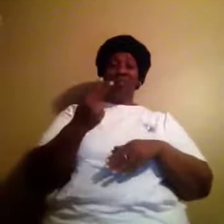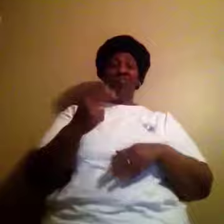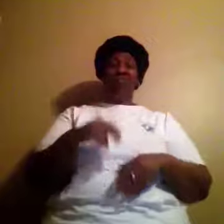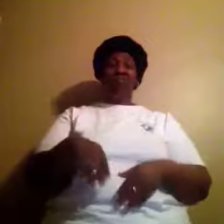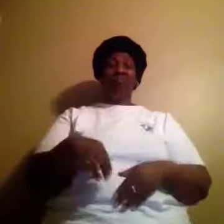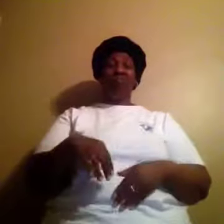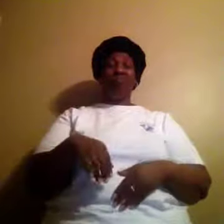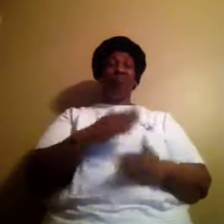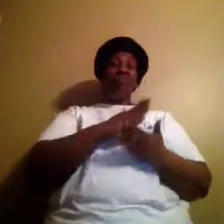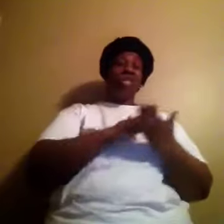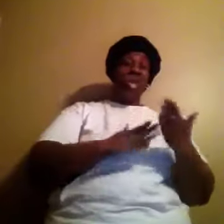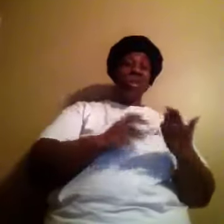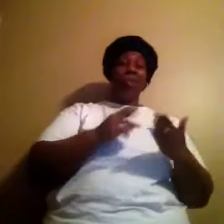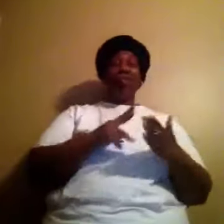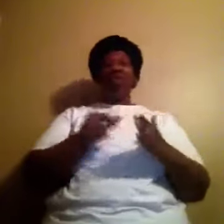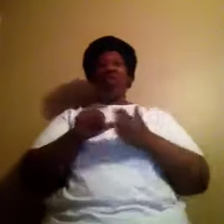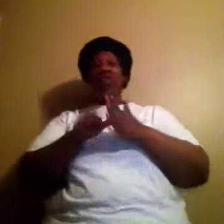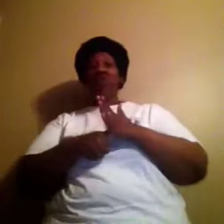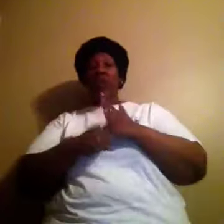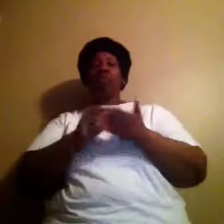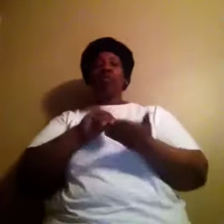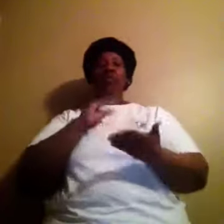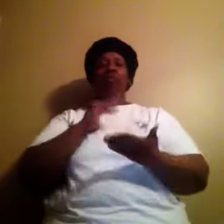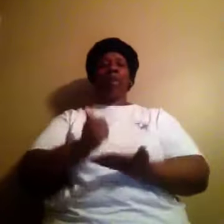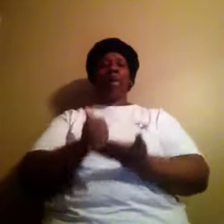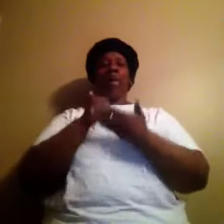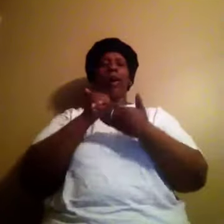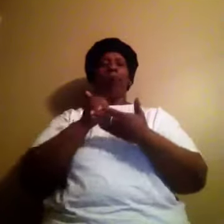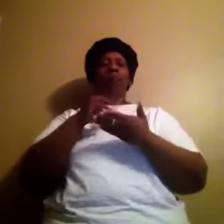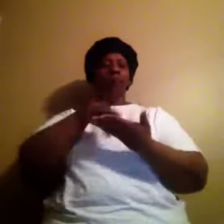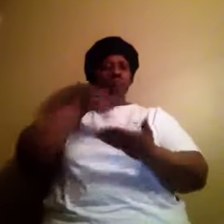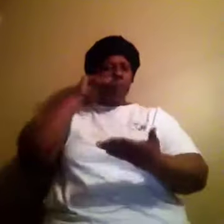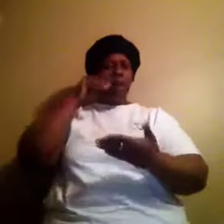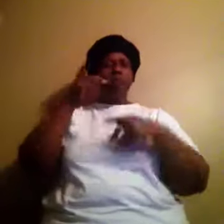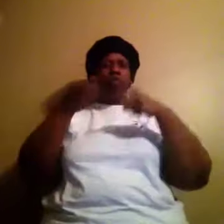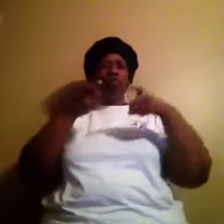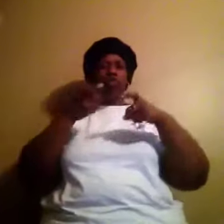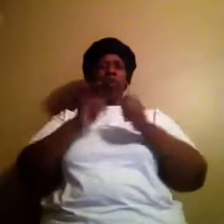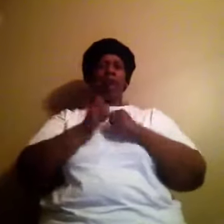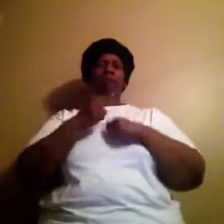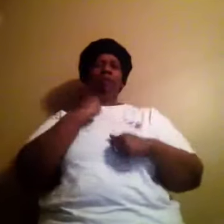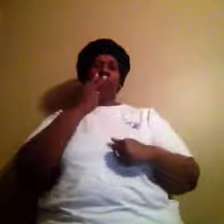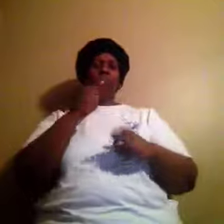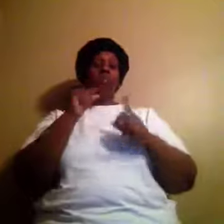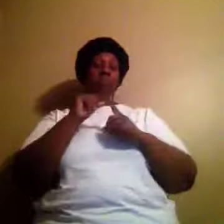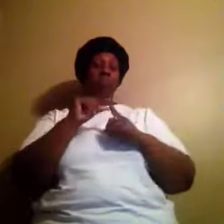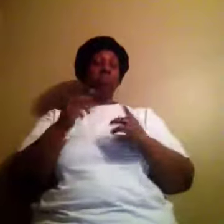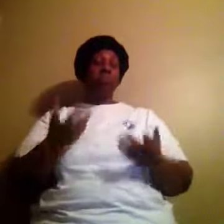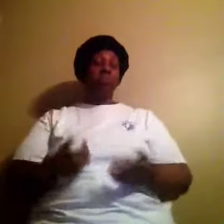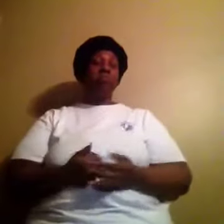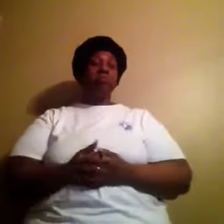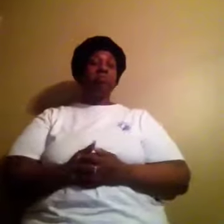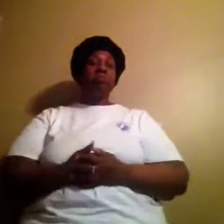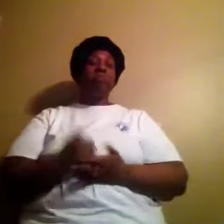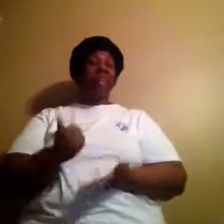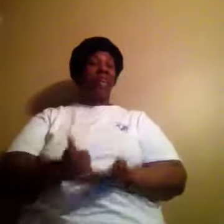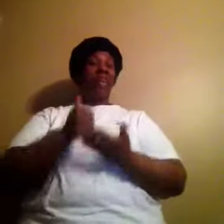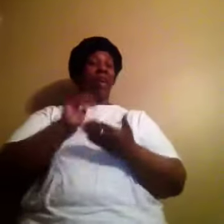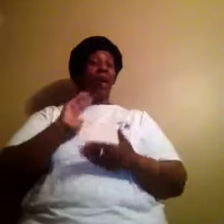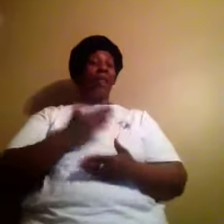terms, students can gain a lot more control over their own pronunciation. And it gives us a common vocabulary to use in